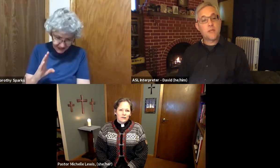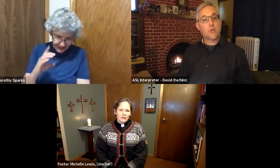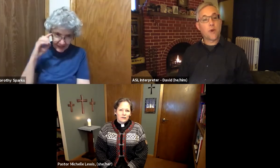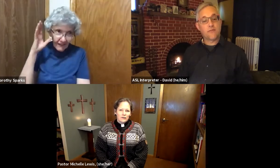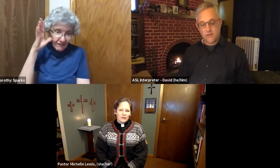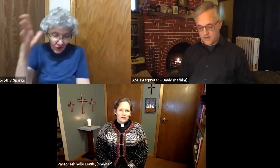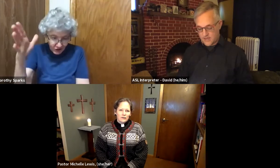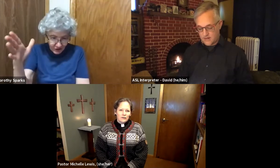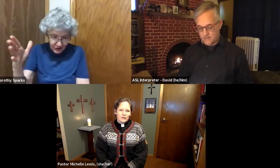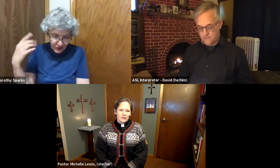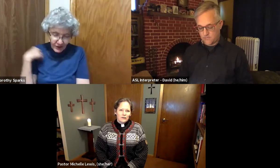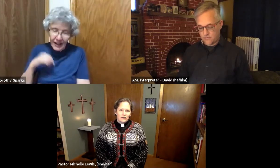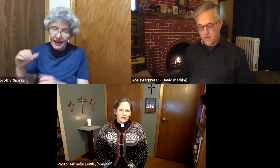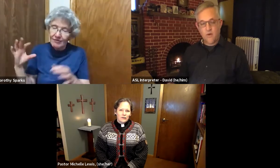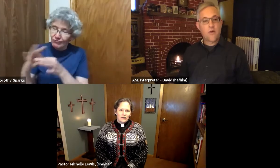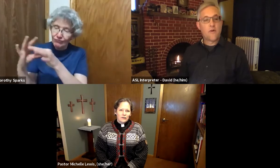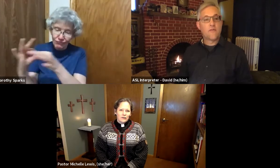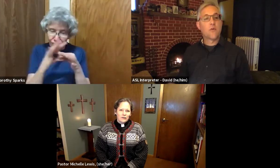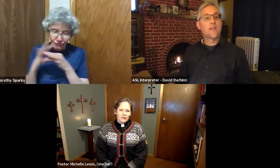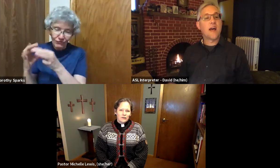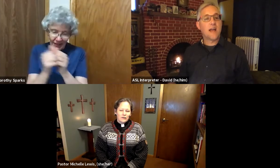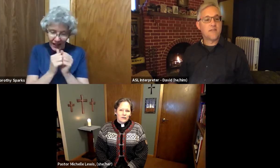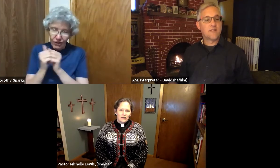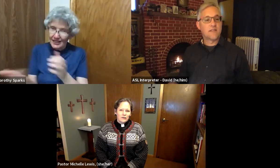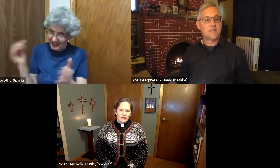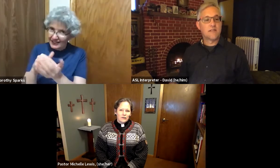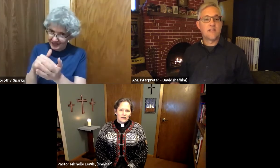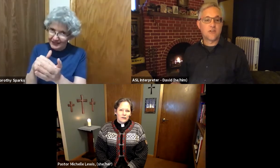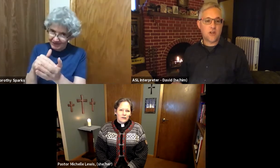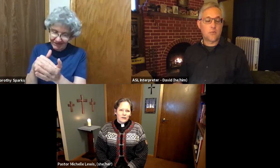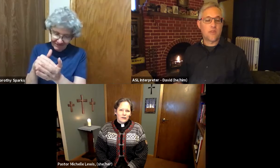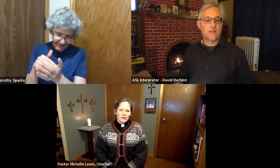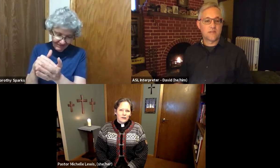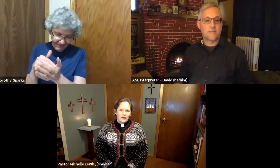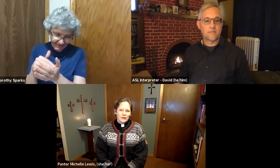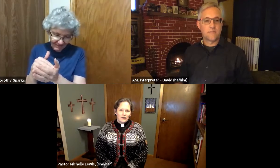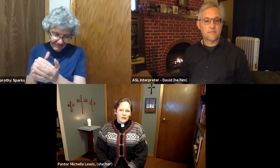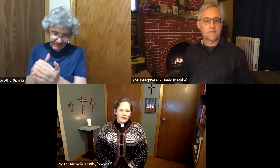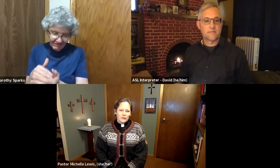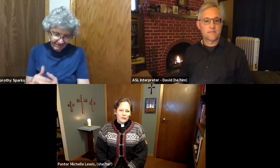we can be grateful again for the lives that they shared with us.